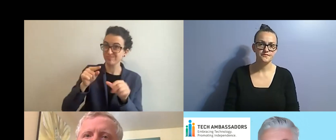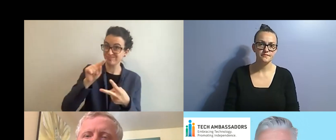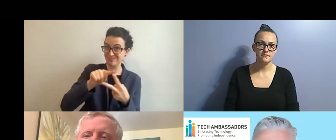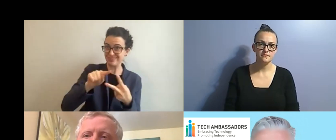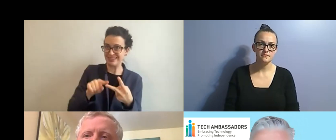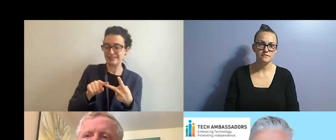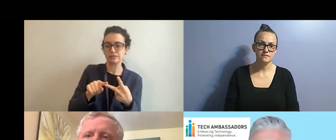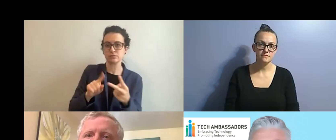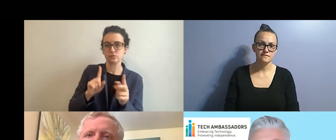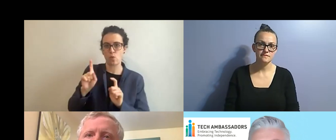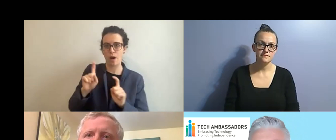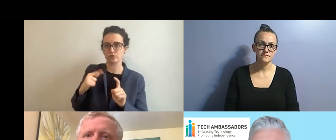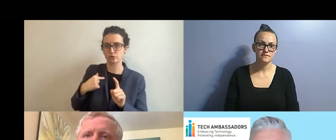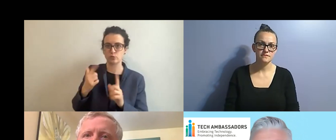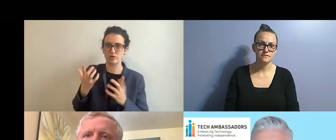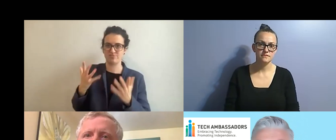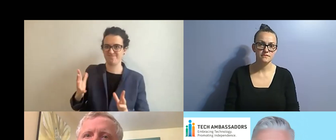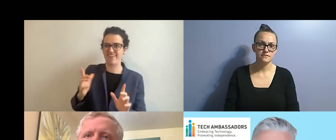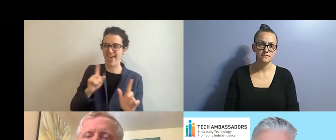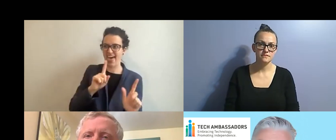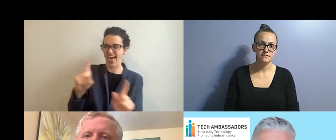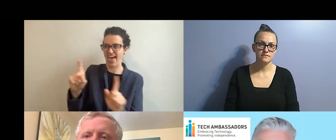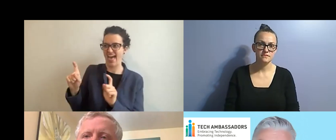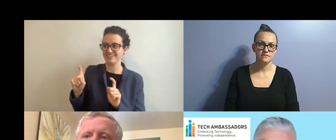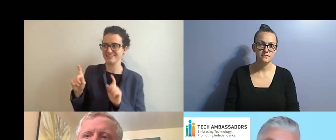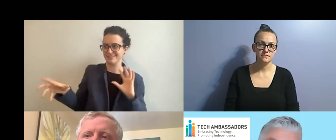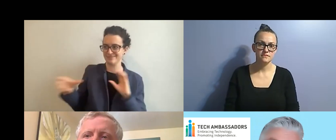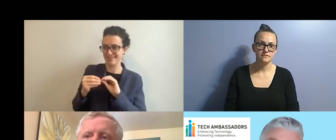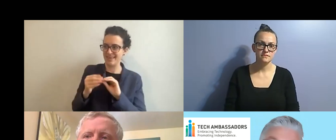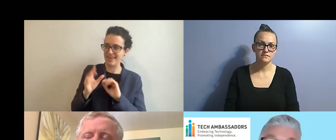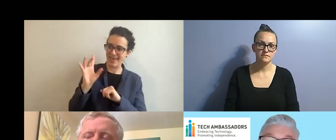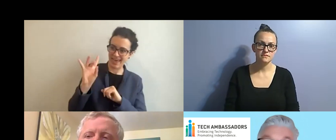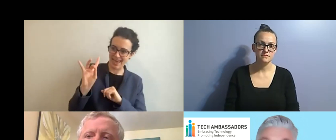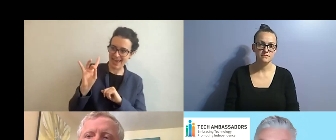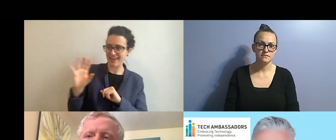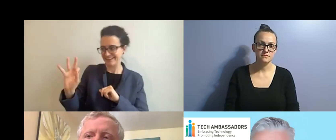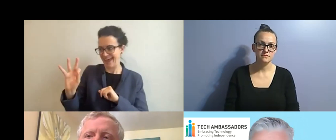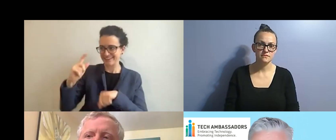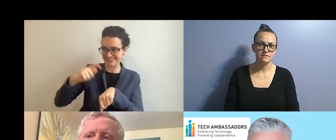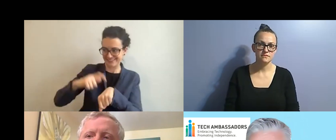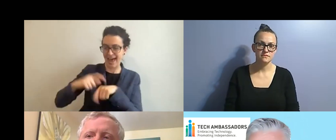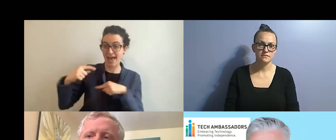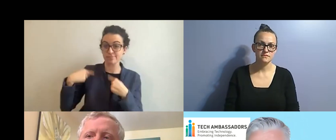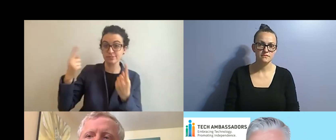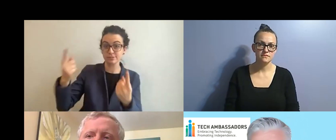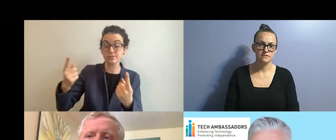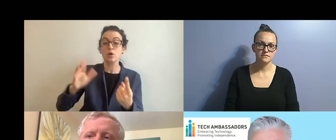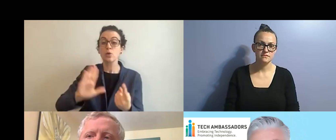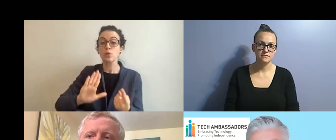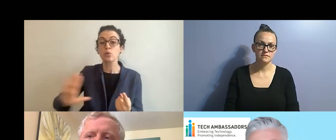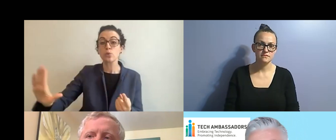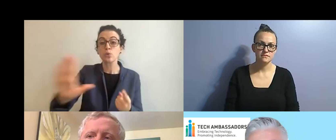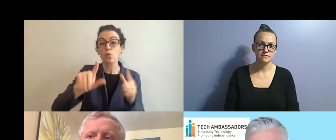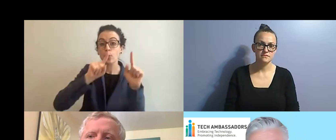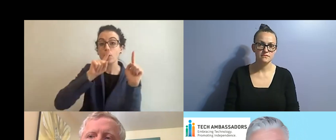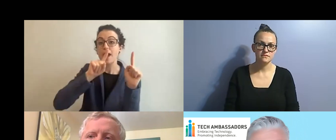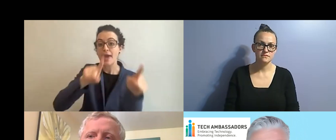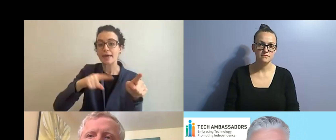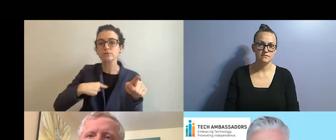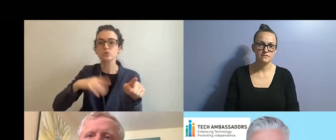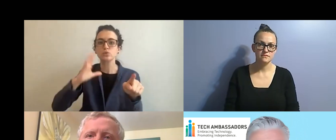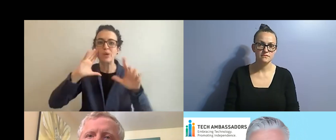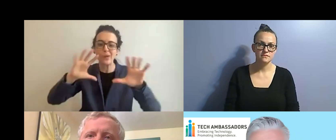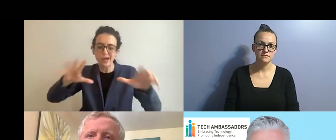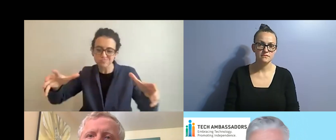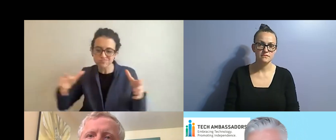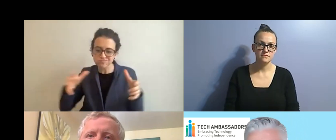or 9 events, and we really look forward to compiling the results of all of the different responses that we've gotten back. And if you come